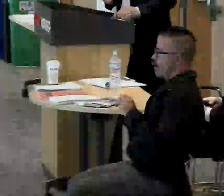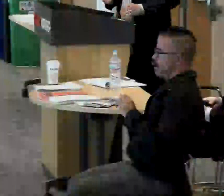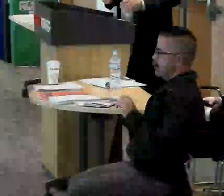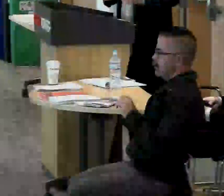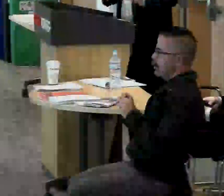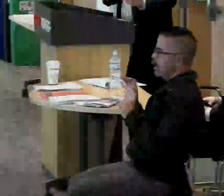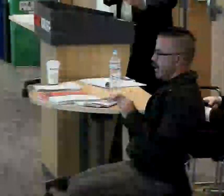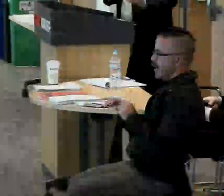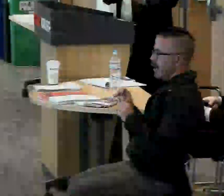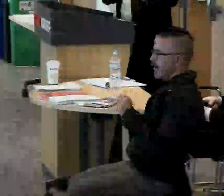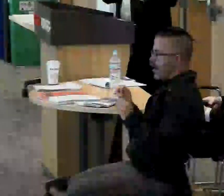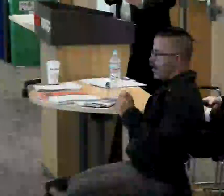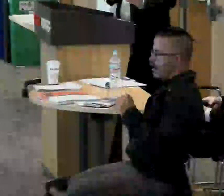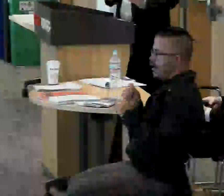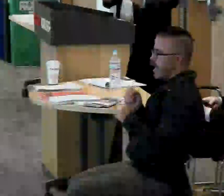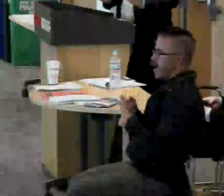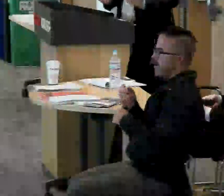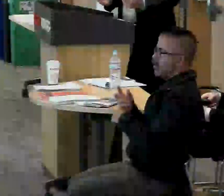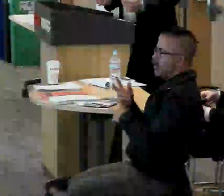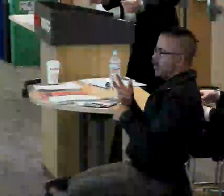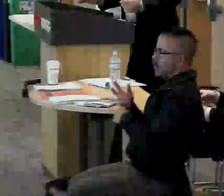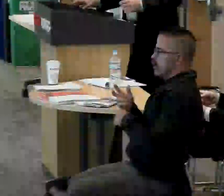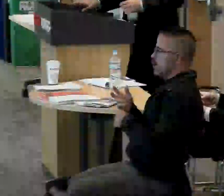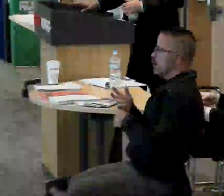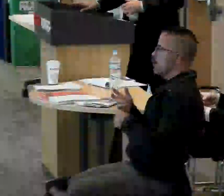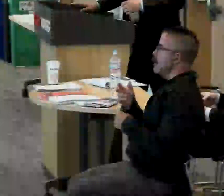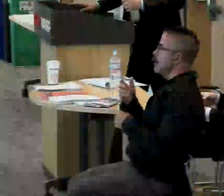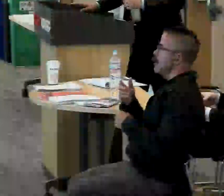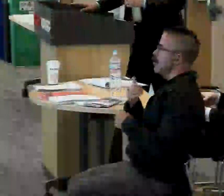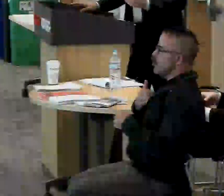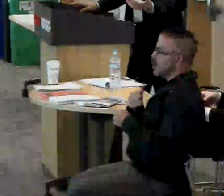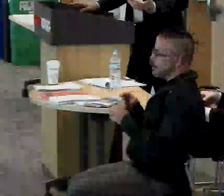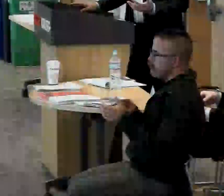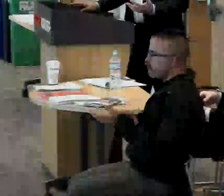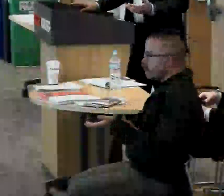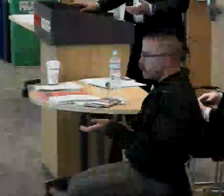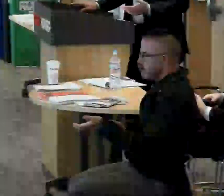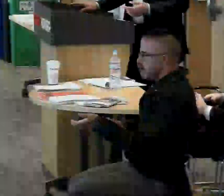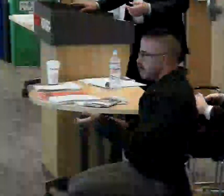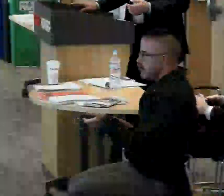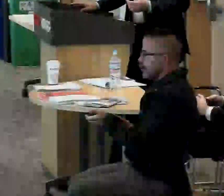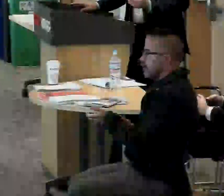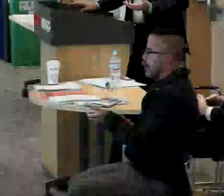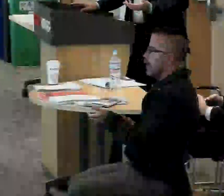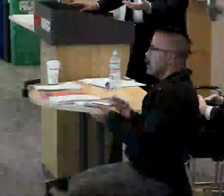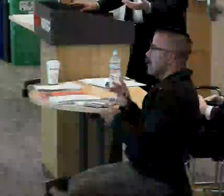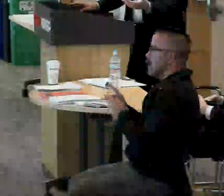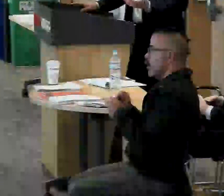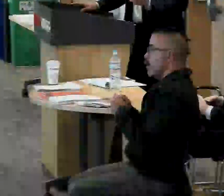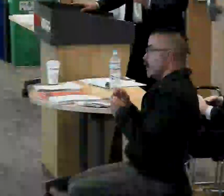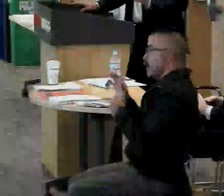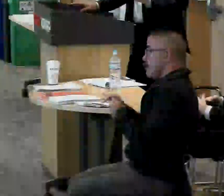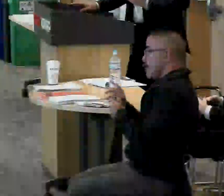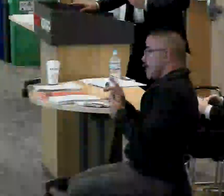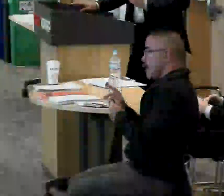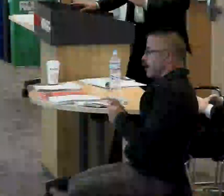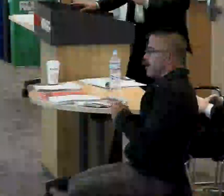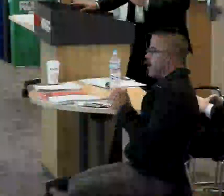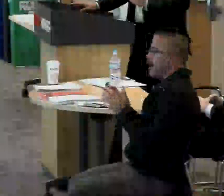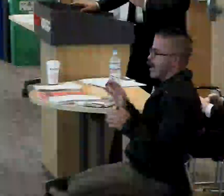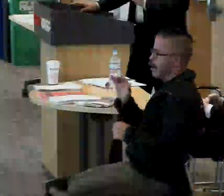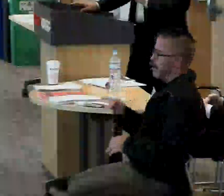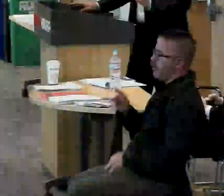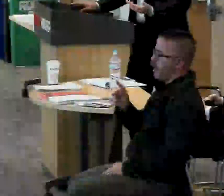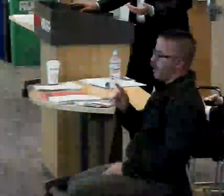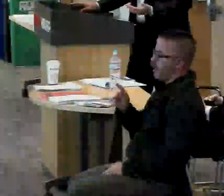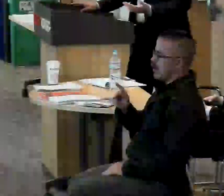the state of the unbanked and underbanked population throughout the United States. By unbanked, we mean consumers that